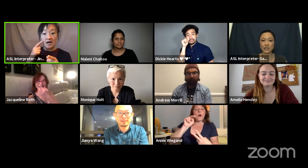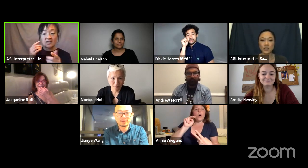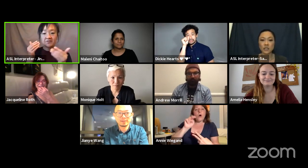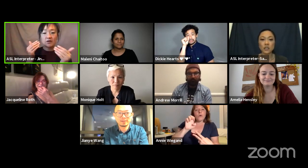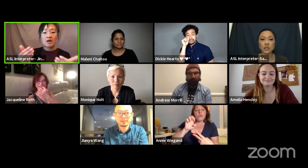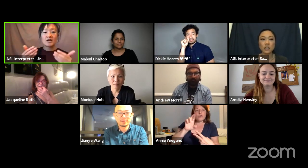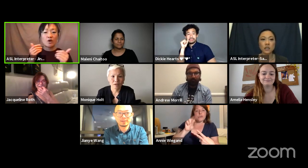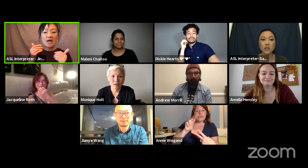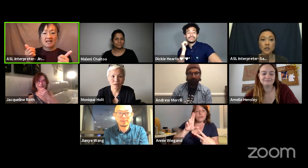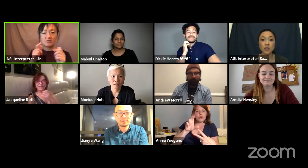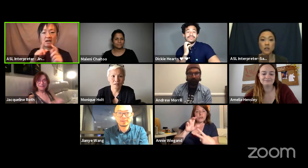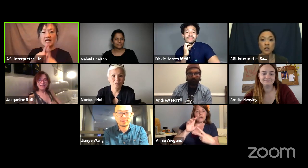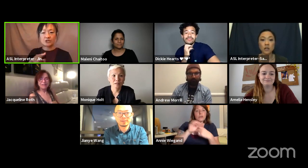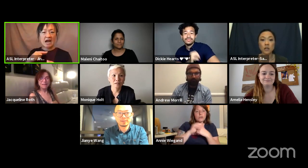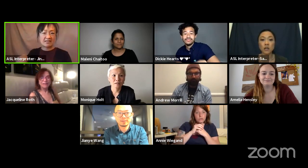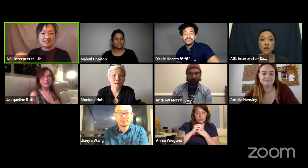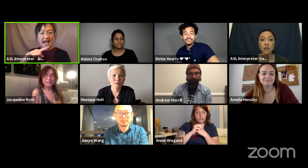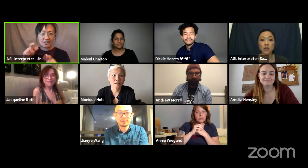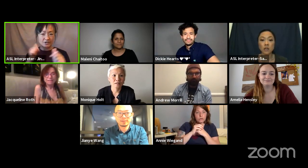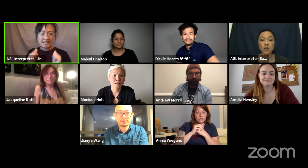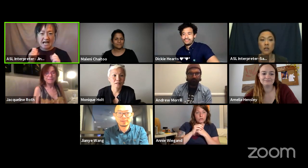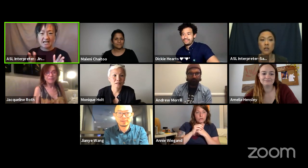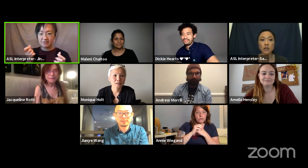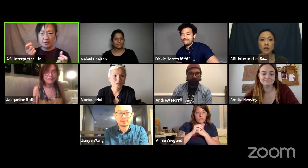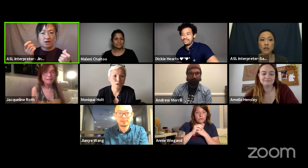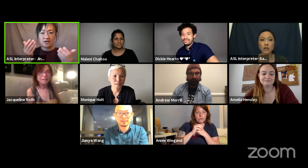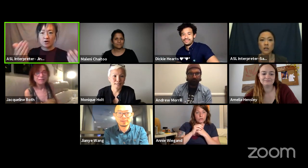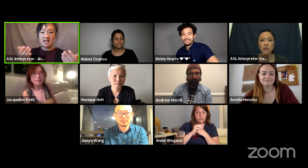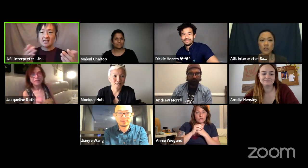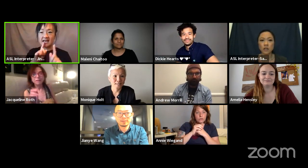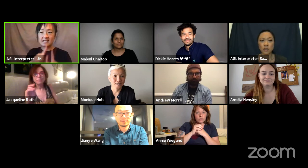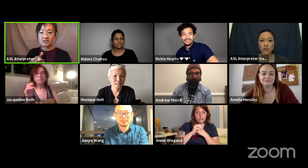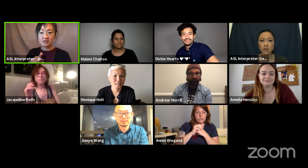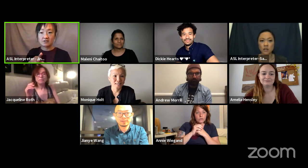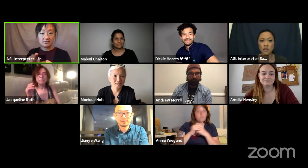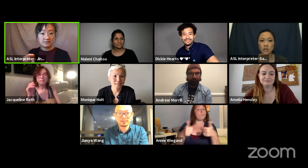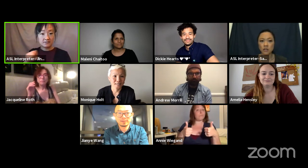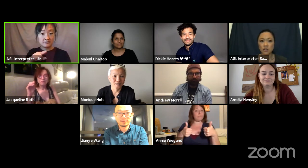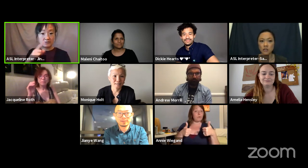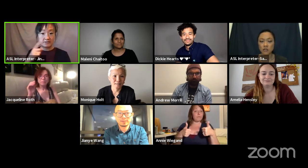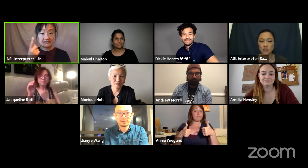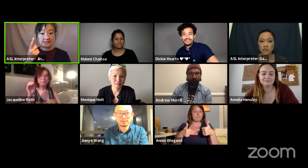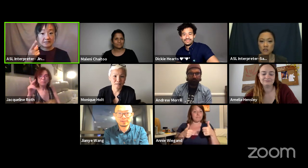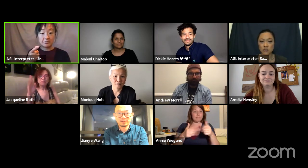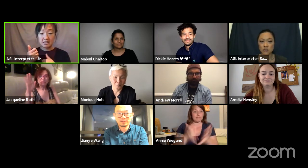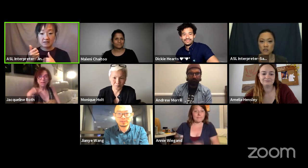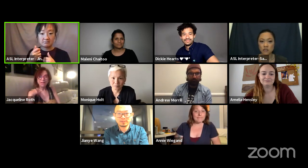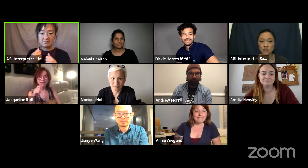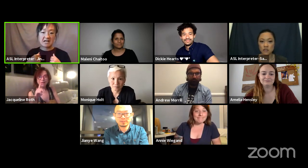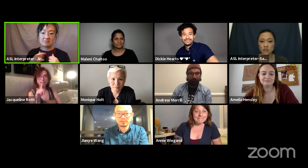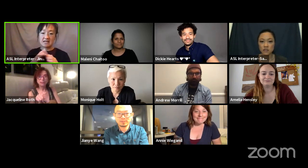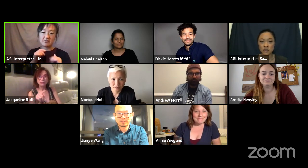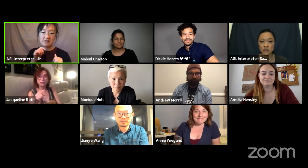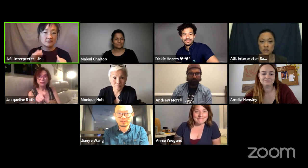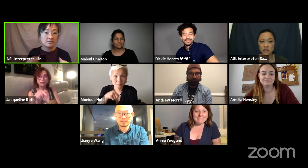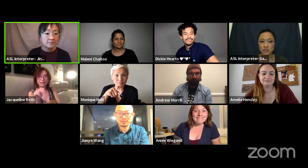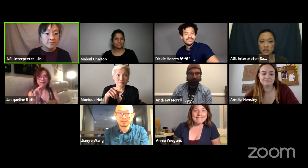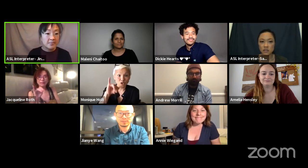If they want to go ahead and answer, I think the actors got it. If they want to go ahead and answer, did somebody want to? Yeah, I don't.